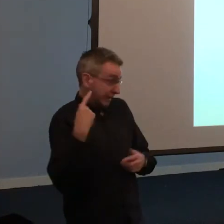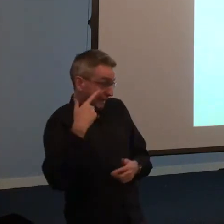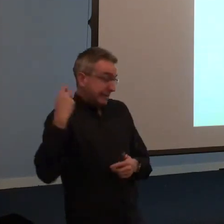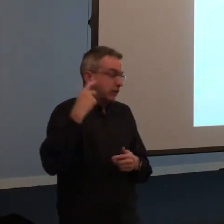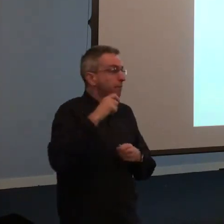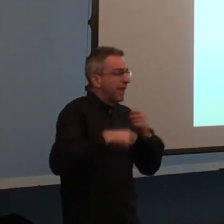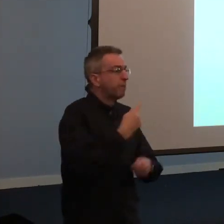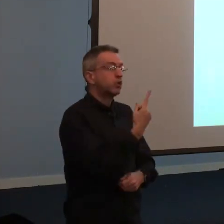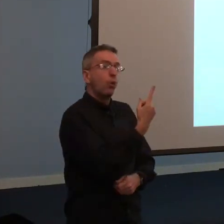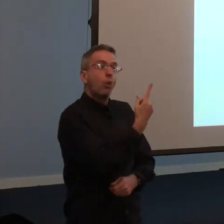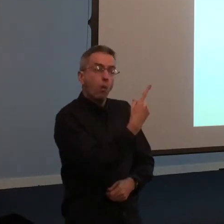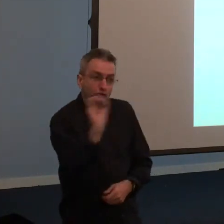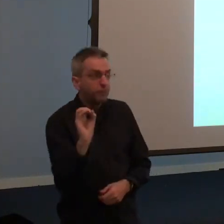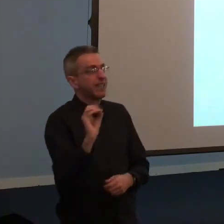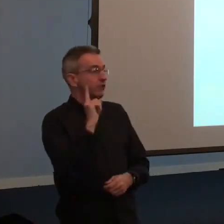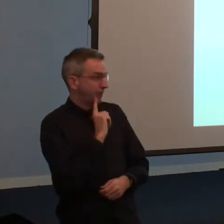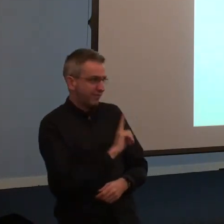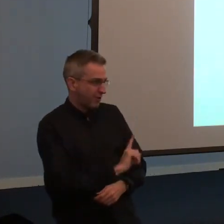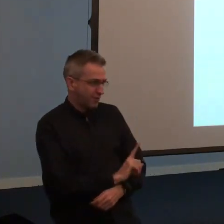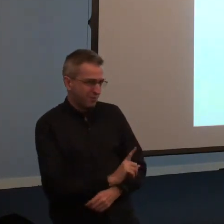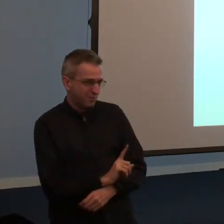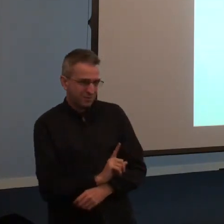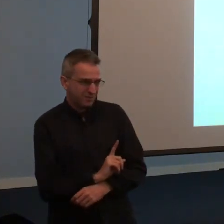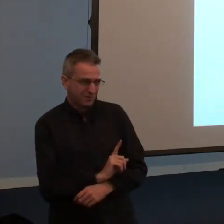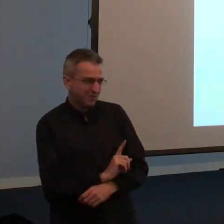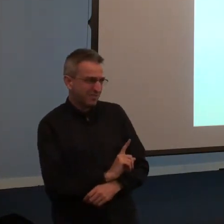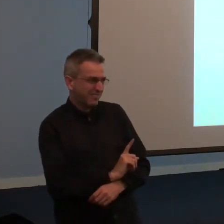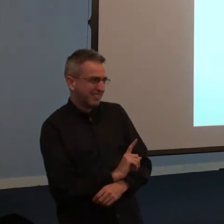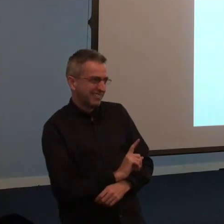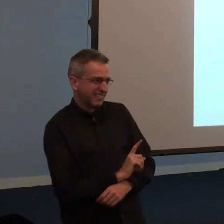mean a person becomes 100% hearing. It doesn't restore full hearing.